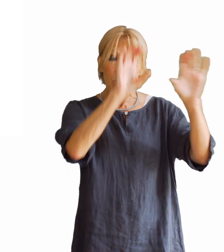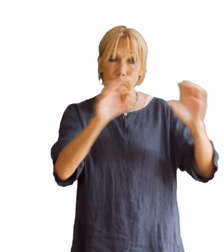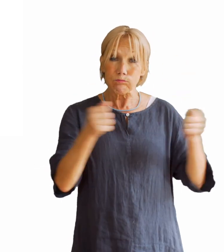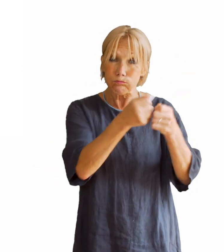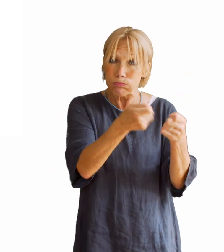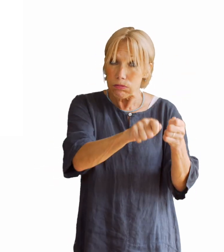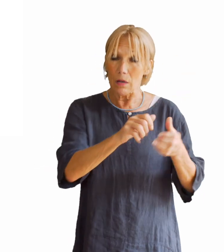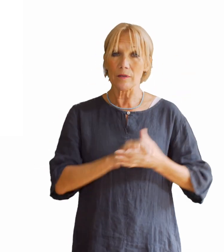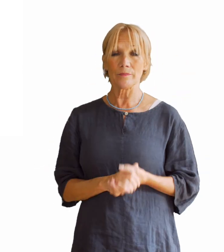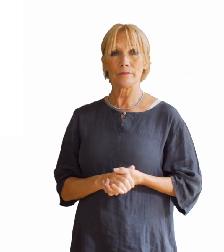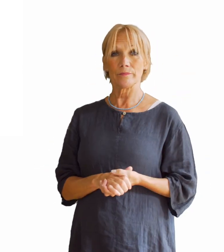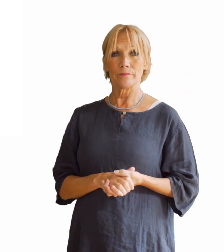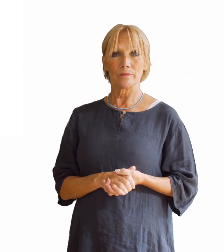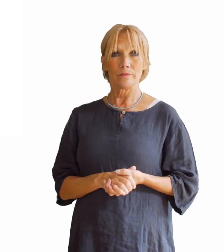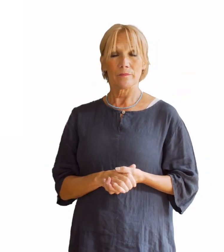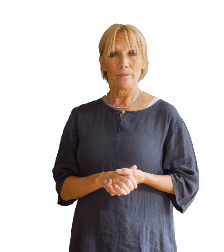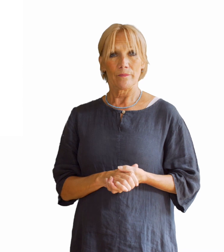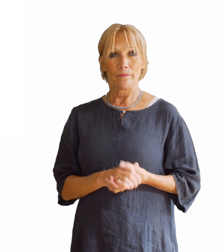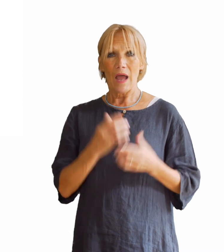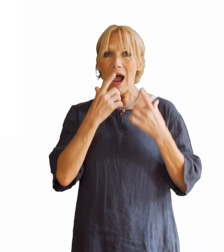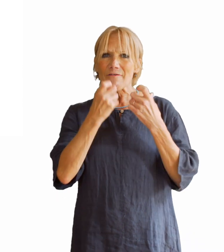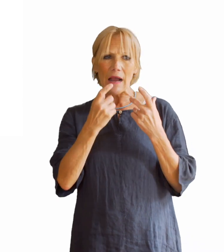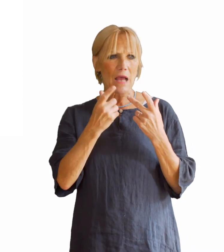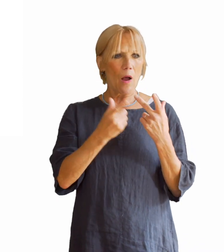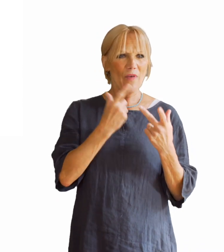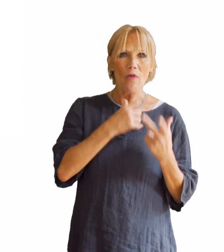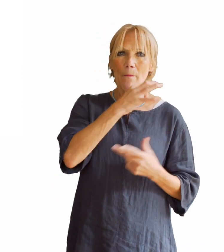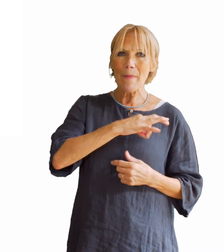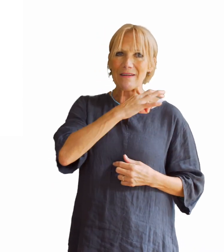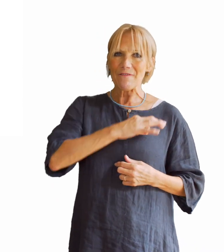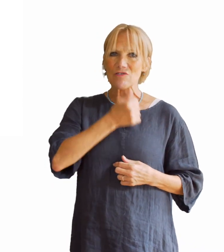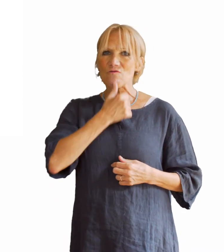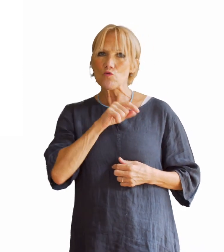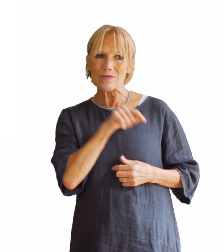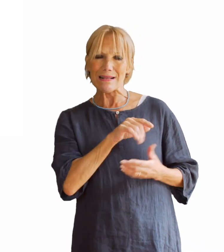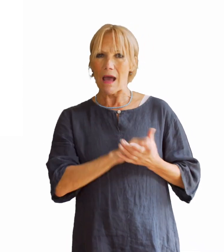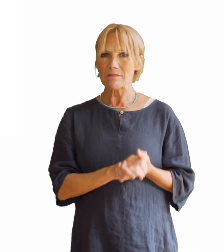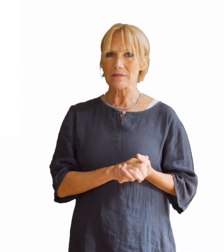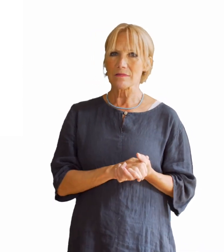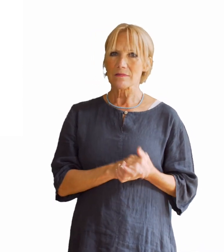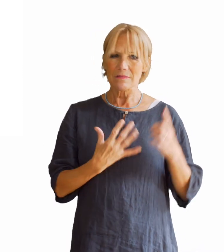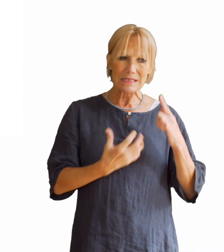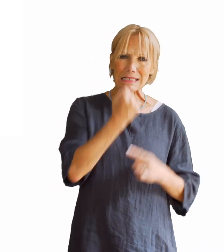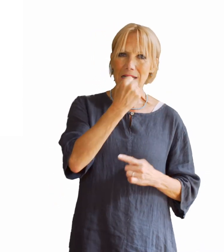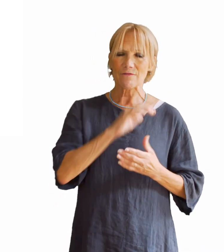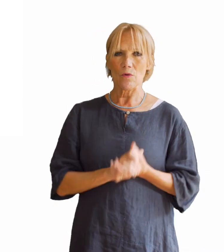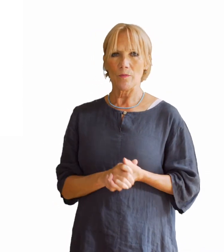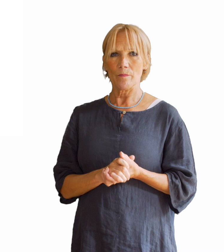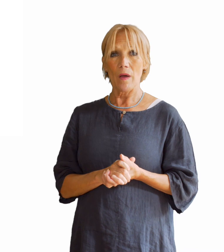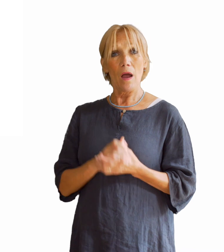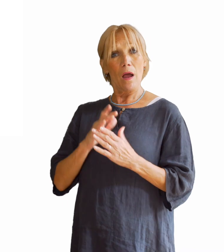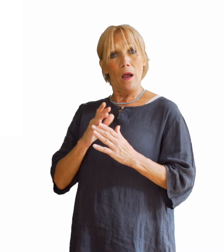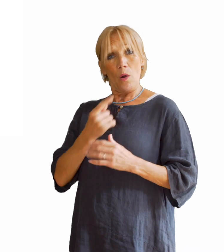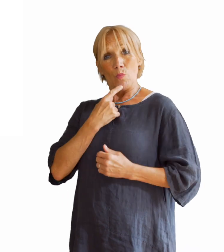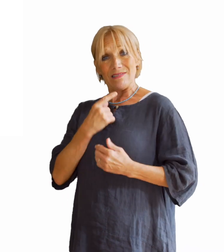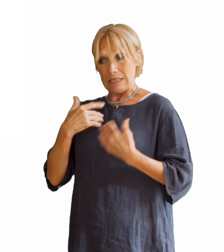the owner benefits from hosting the meeting centre and is invested in its success. We suggest health and social care